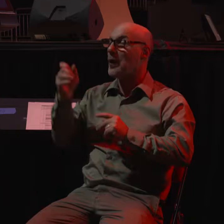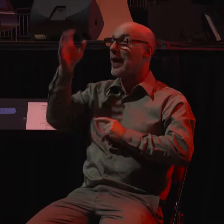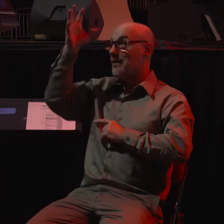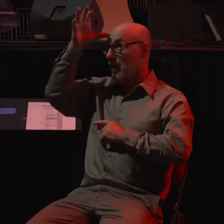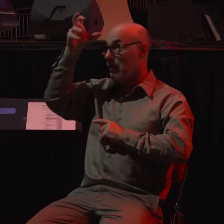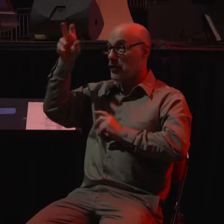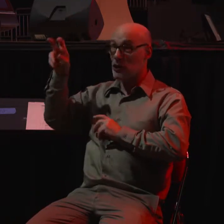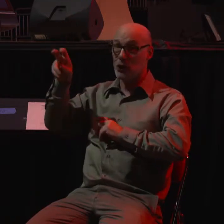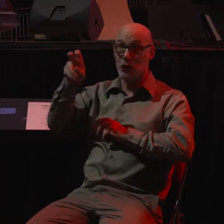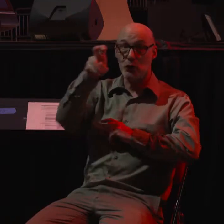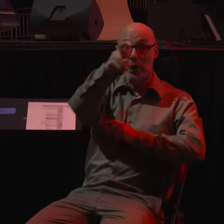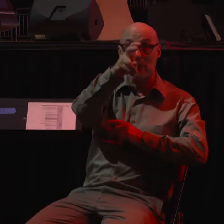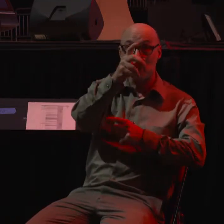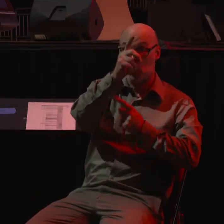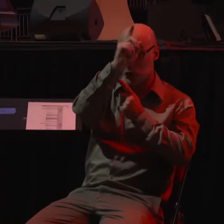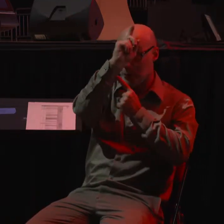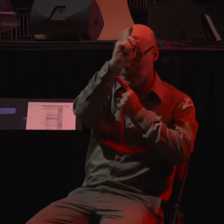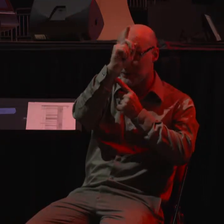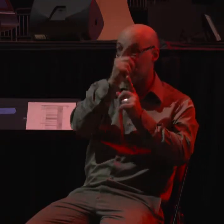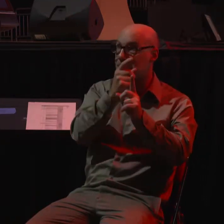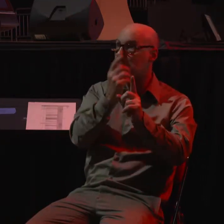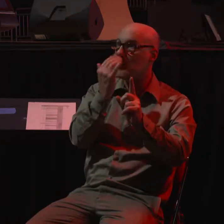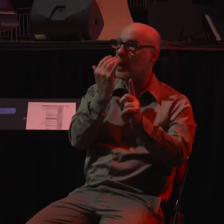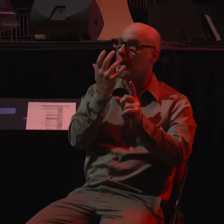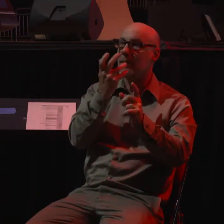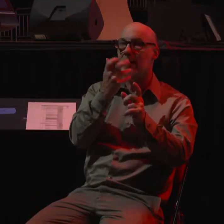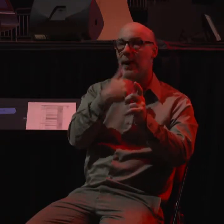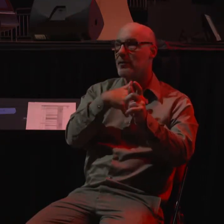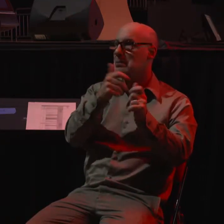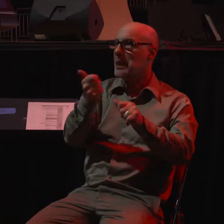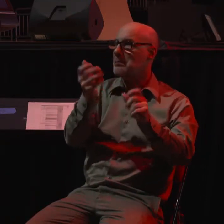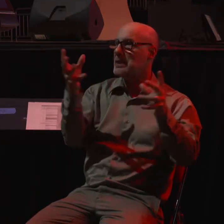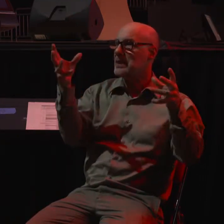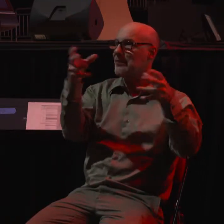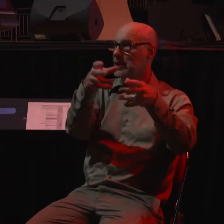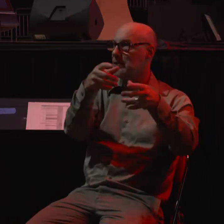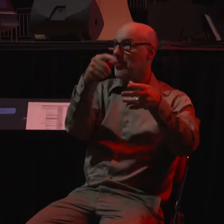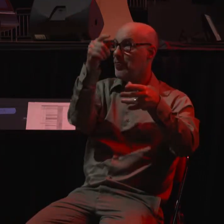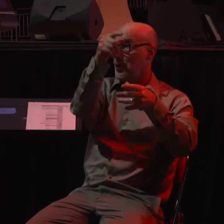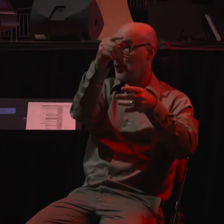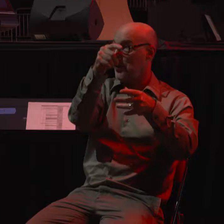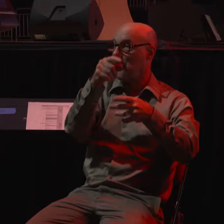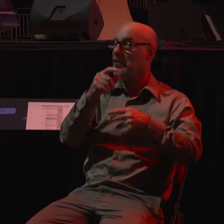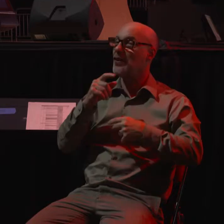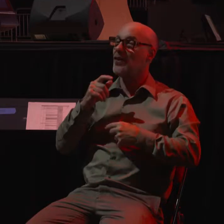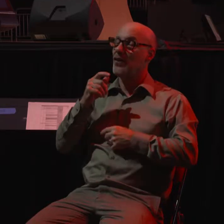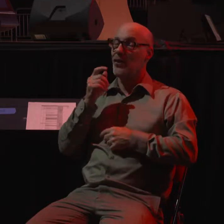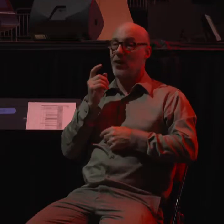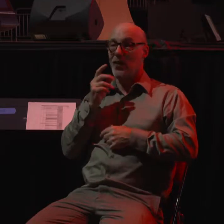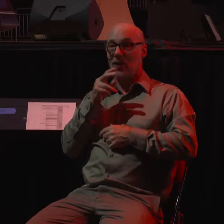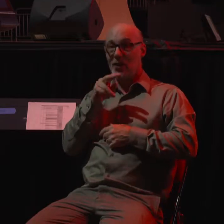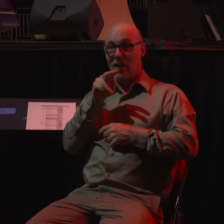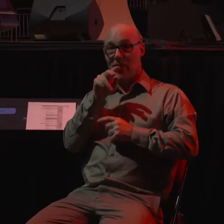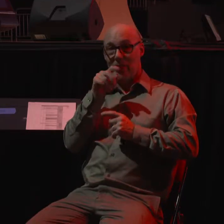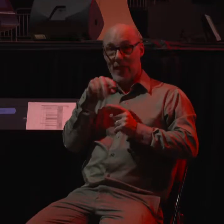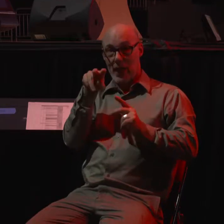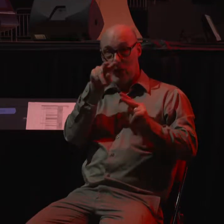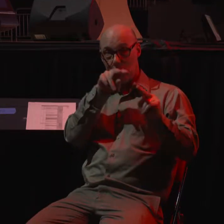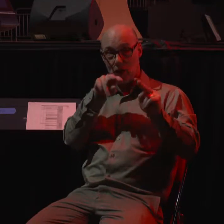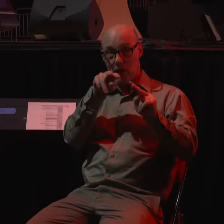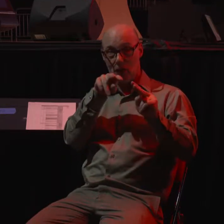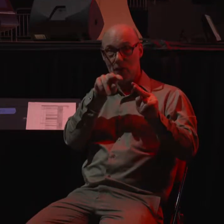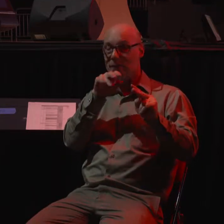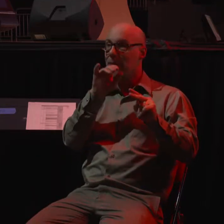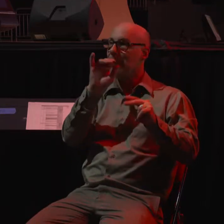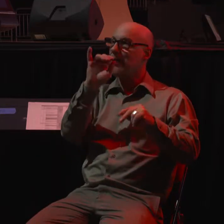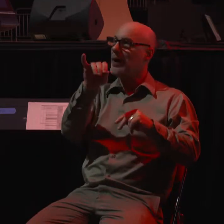he traveled there in order to be a part of a Baptist convention there. And while he was there, this was sort of during